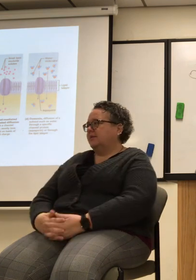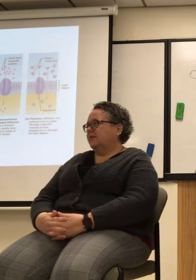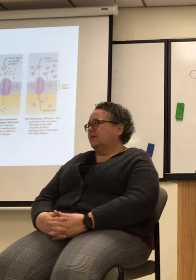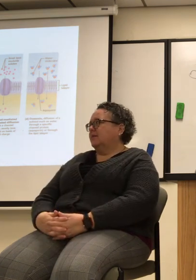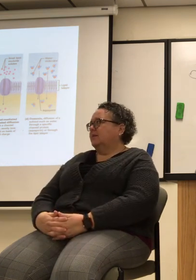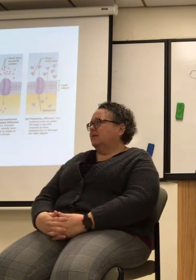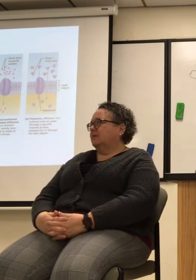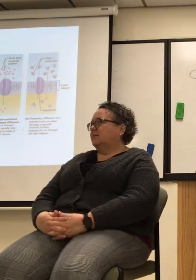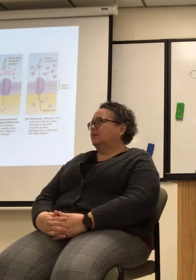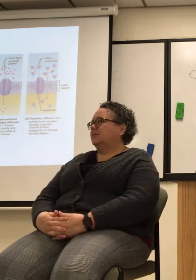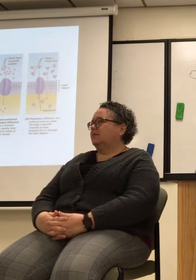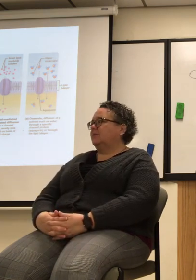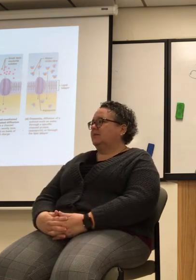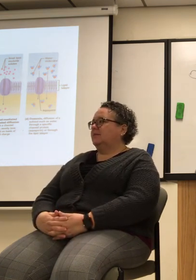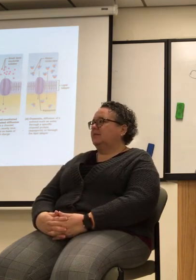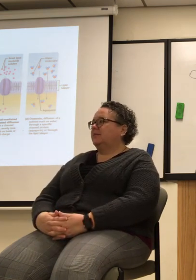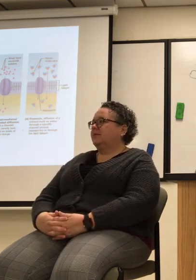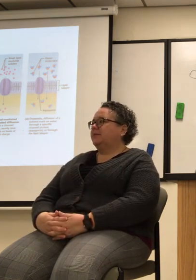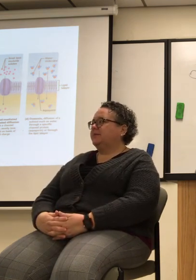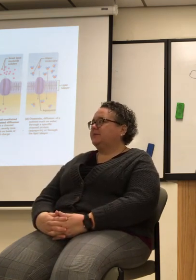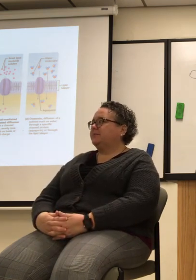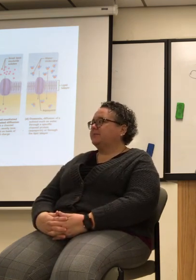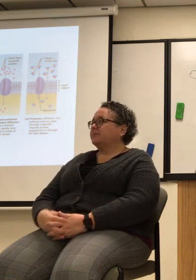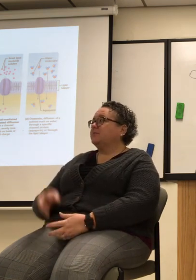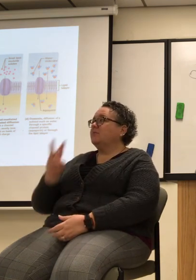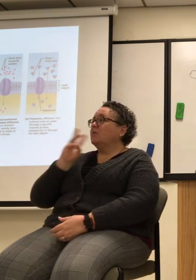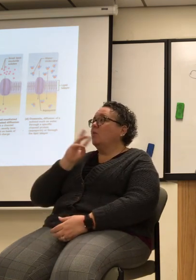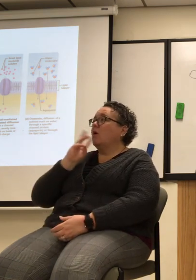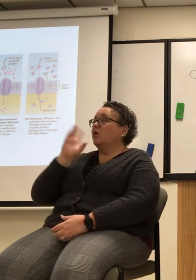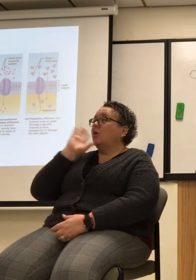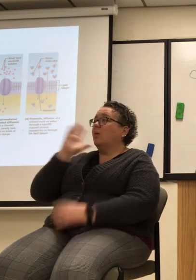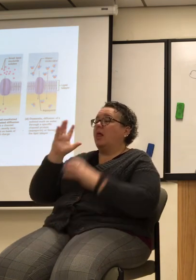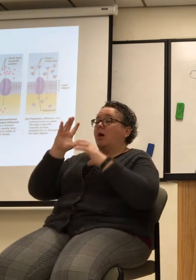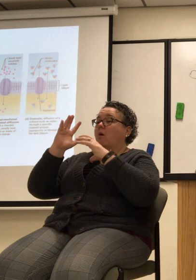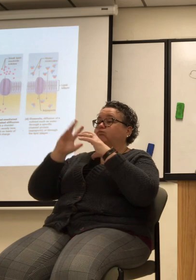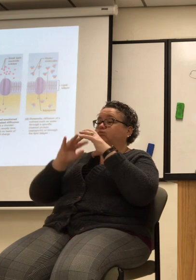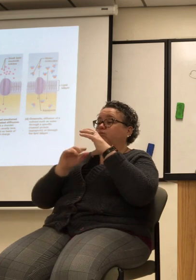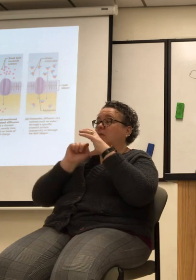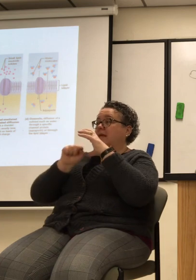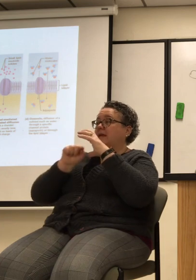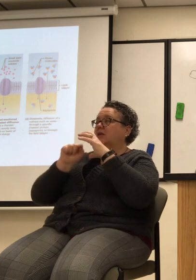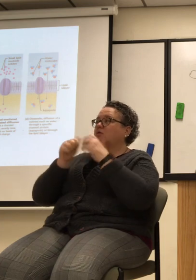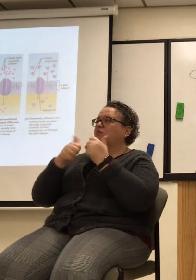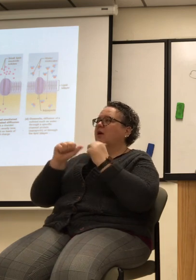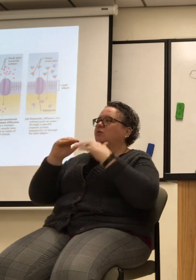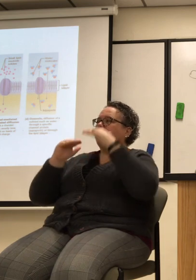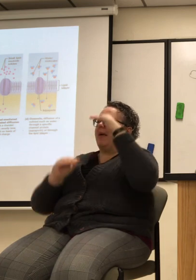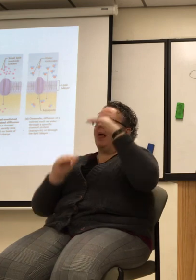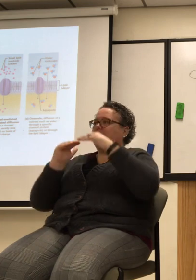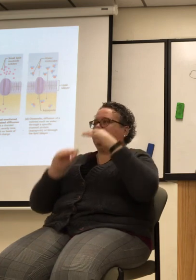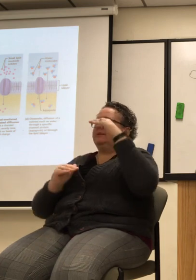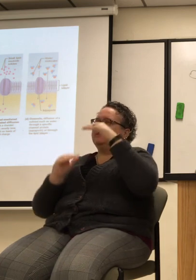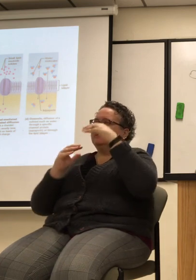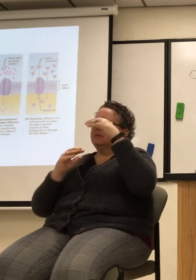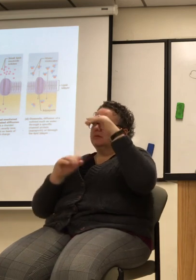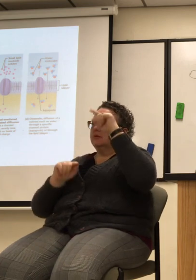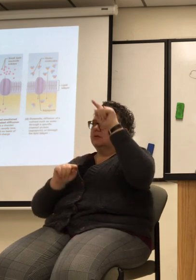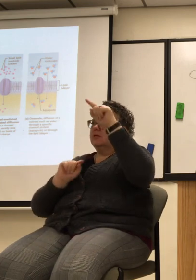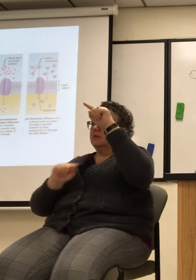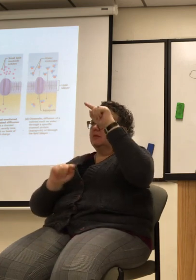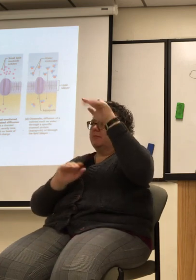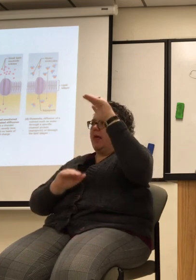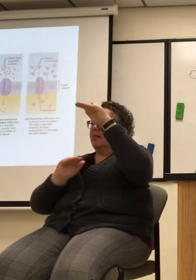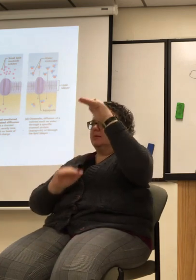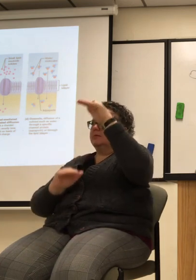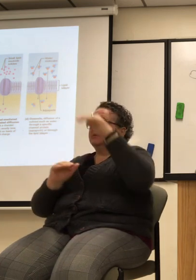Okay, water will diffuse in to try to balance out the concentrations. So that's the